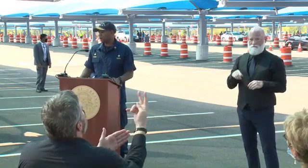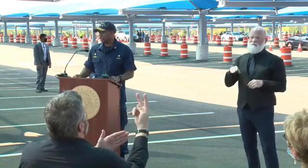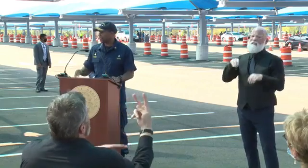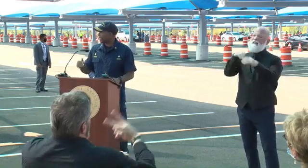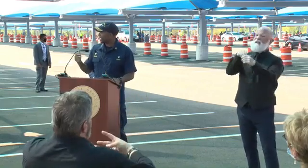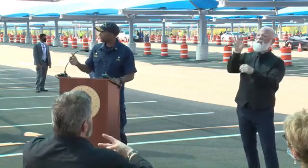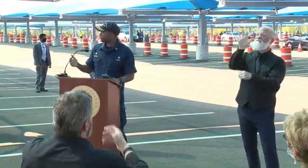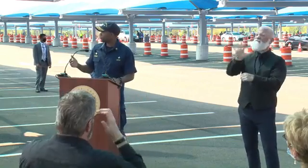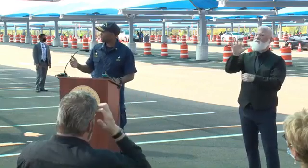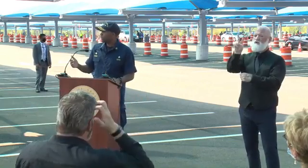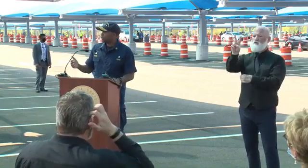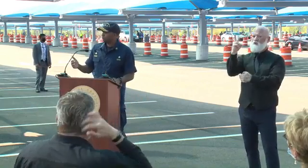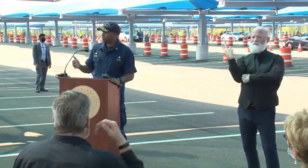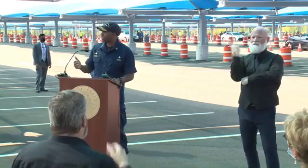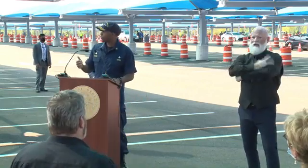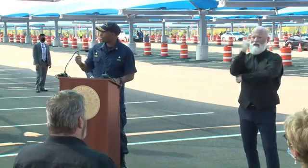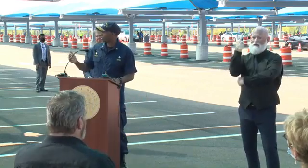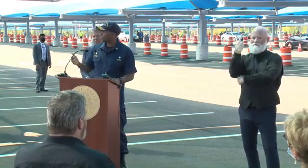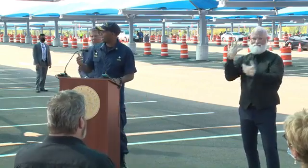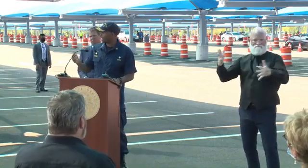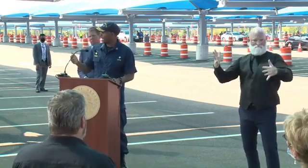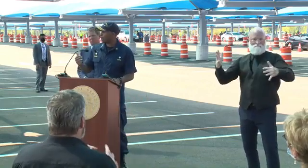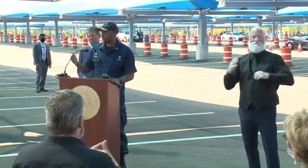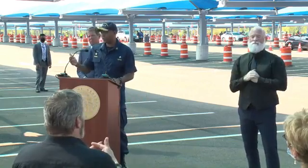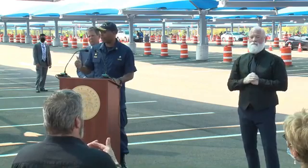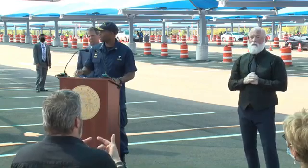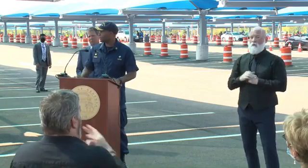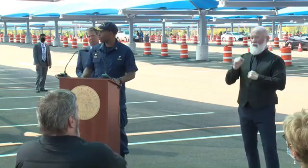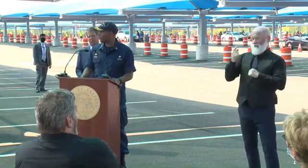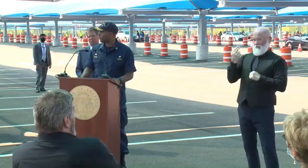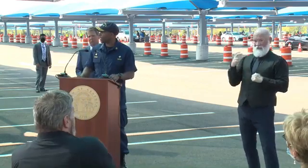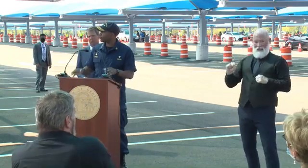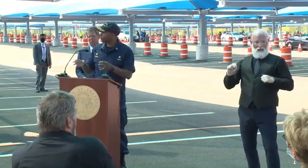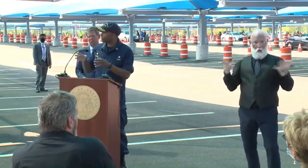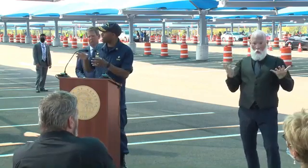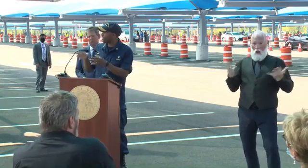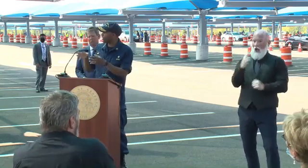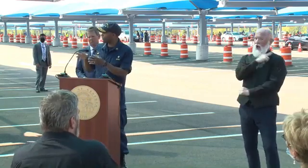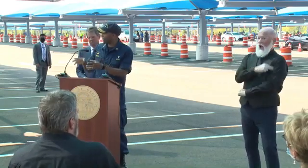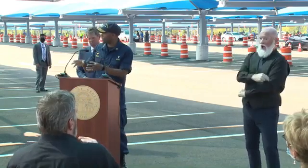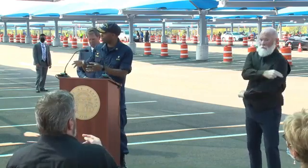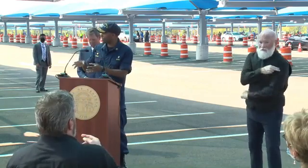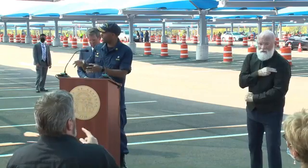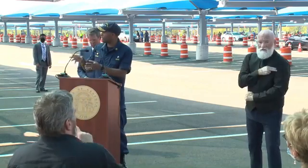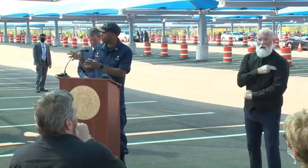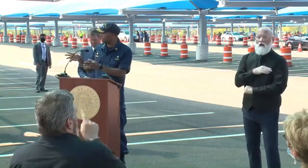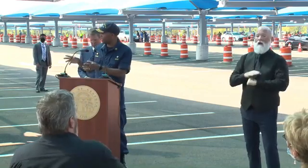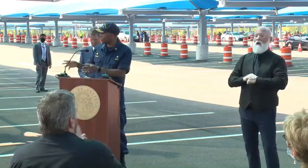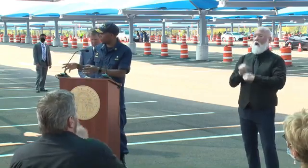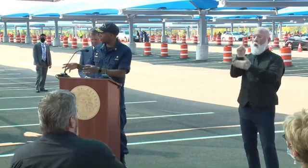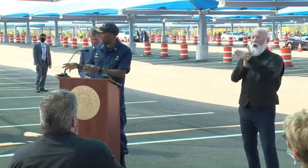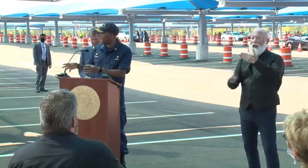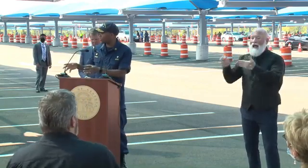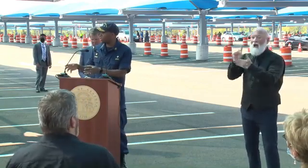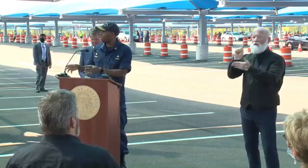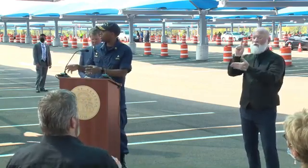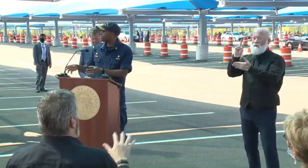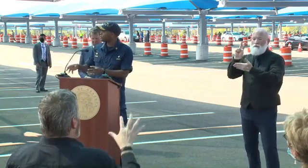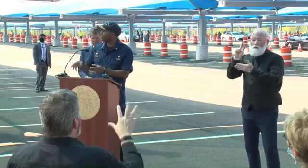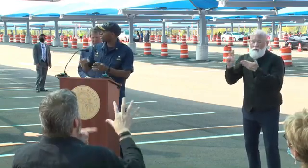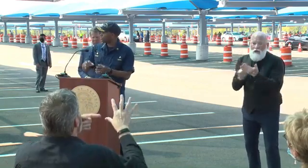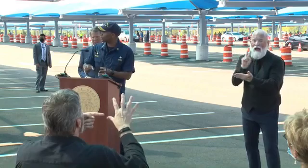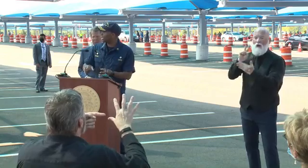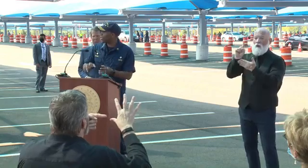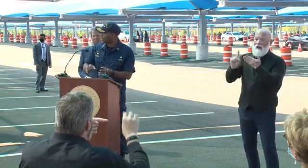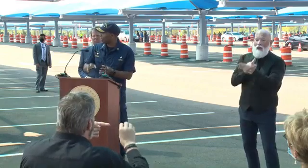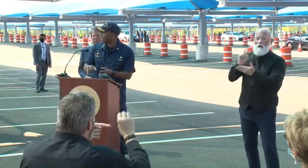nationally are done in hospitals, where you get the results back in hours to less than 24 hours. So we're talking about 50% of tests that are done in commercial labs.